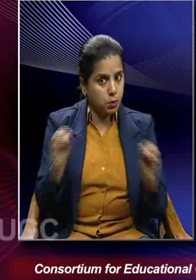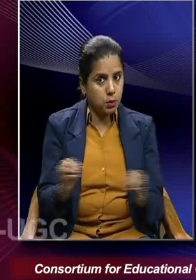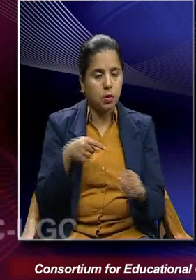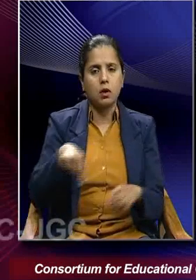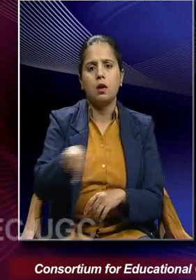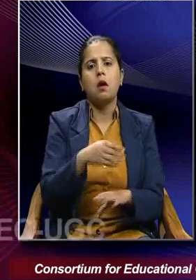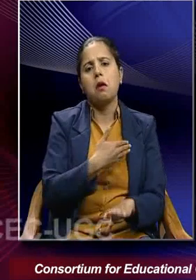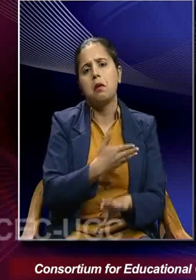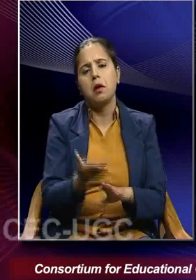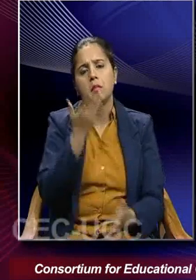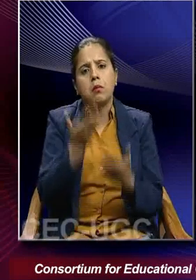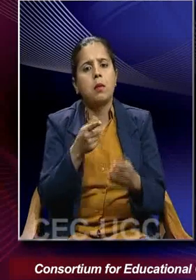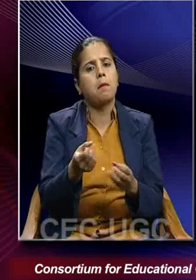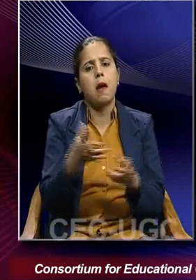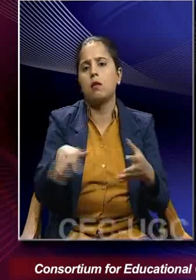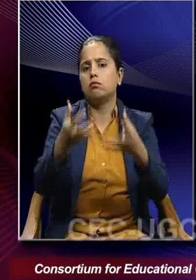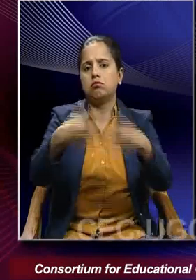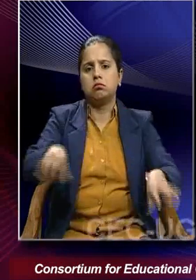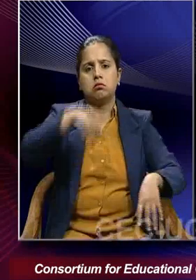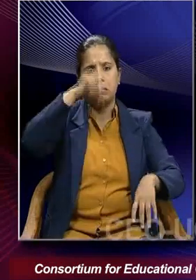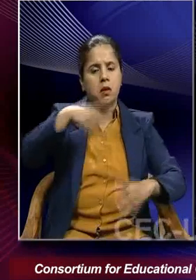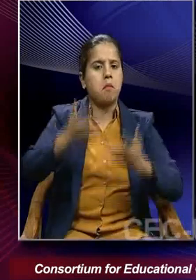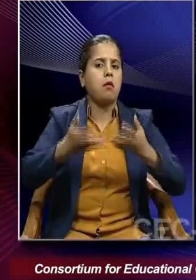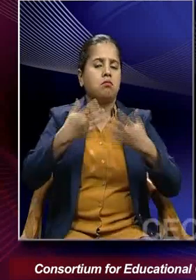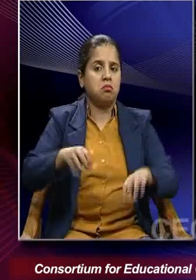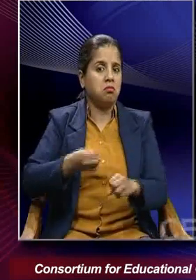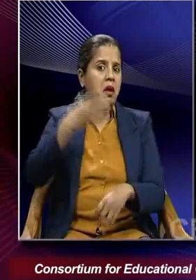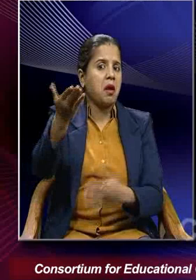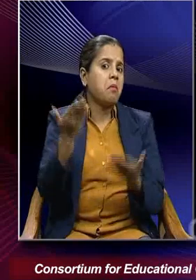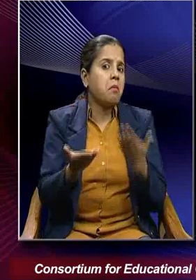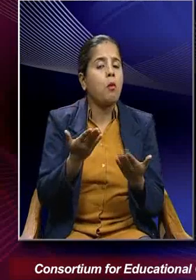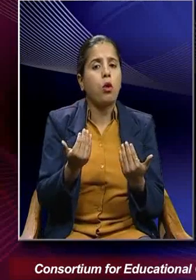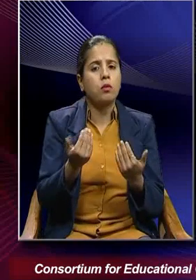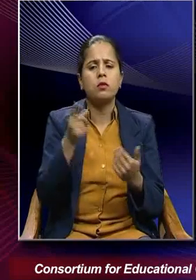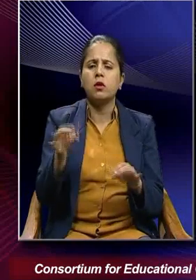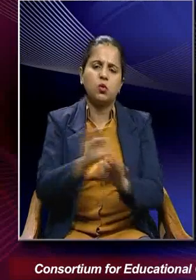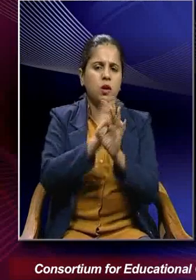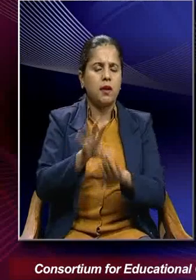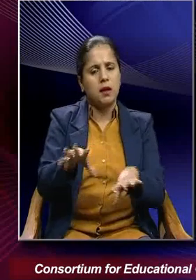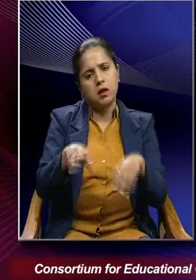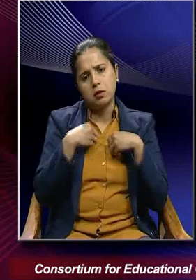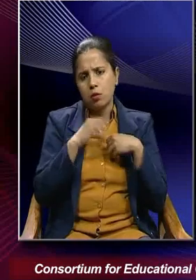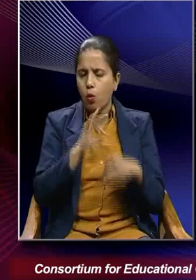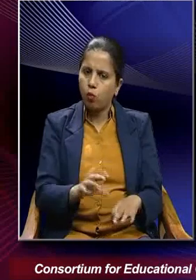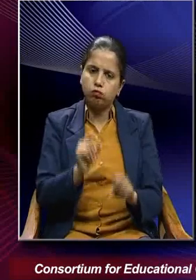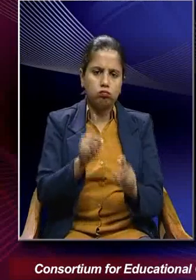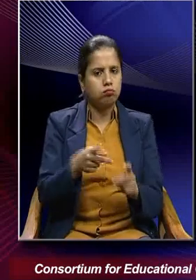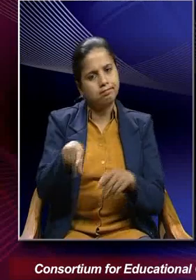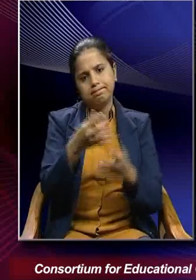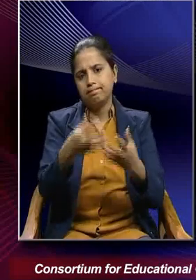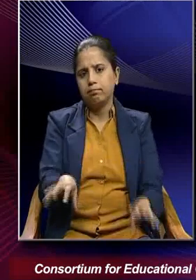later part many divisions of India might take place. And so he was ready to accept the situation as it